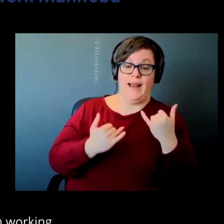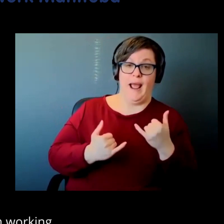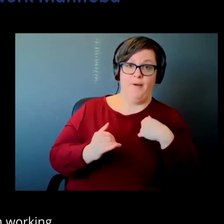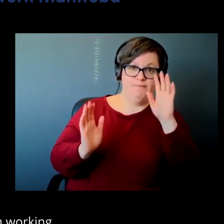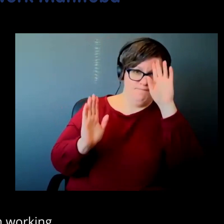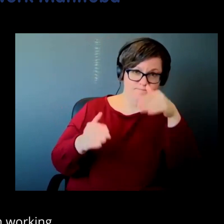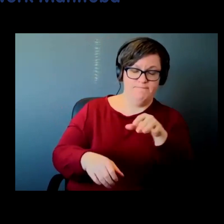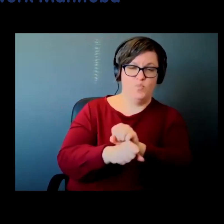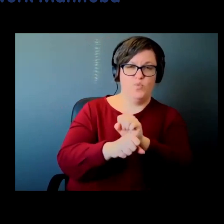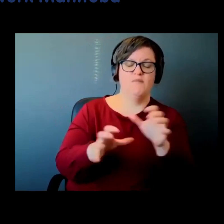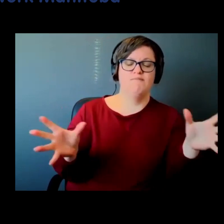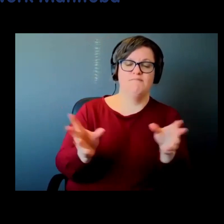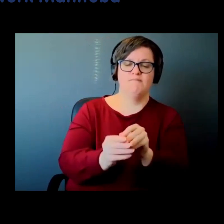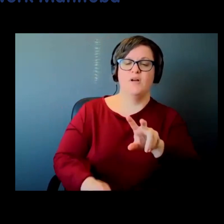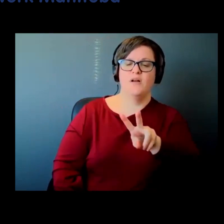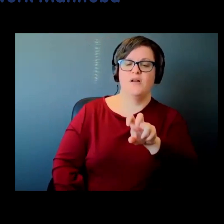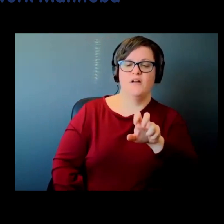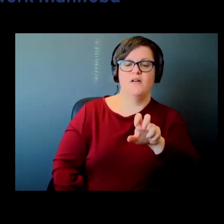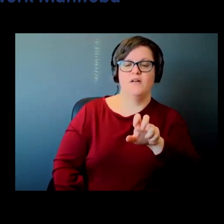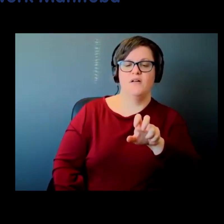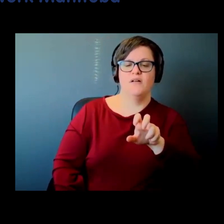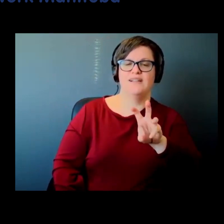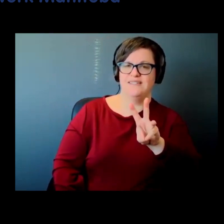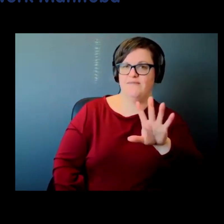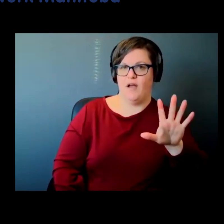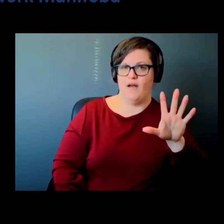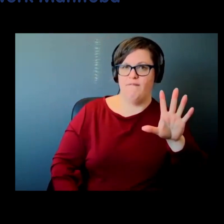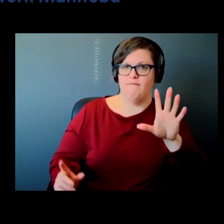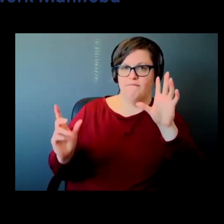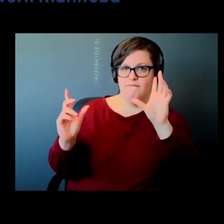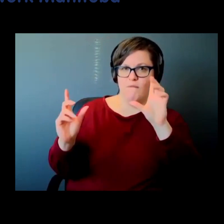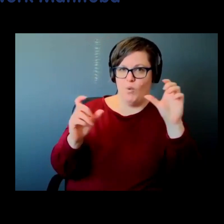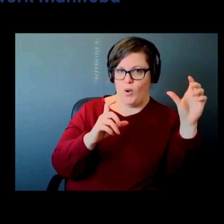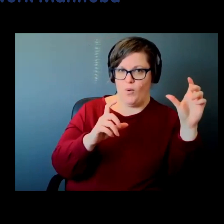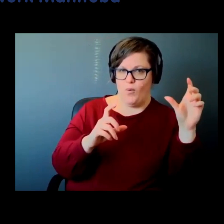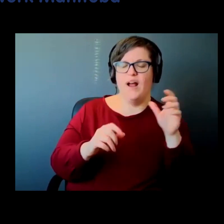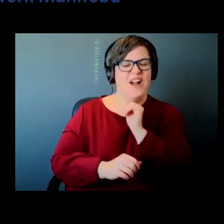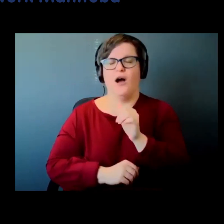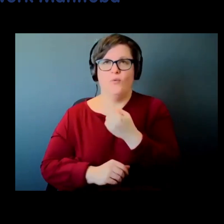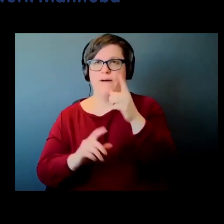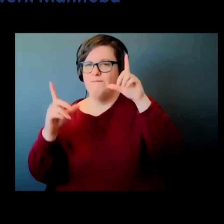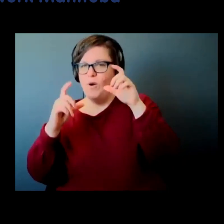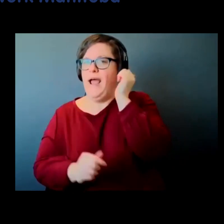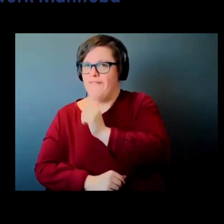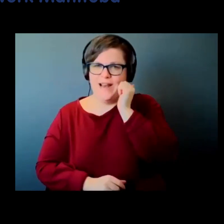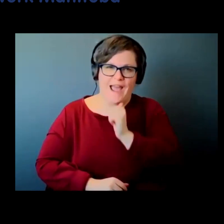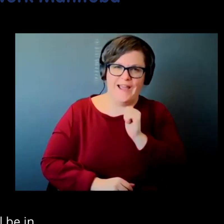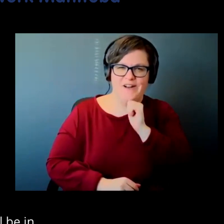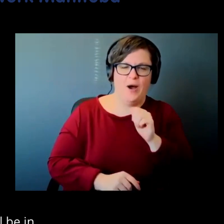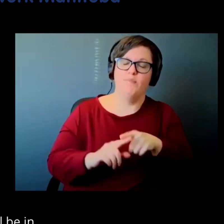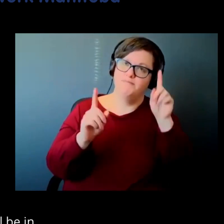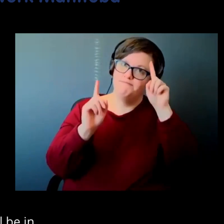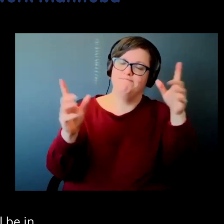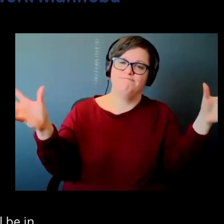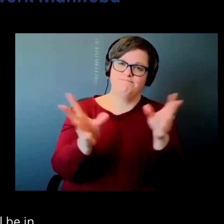365 photos, not necessarily exactly days in a row. Yeah. But it will be 365. Hopefully